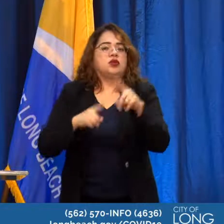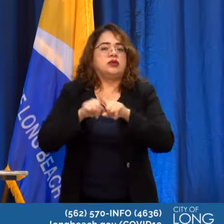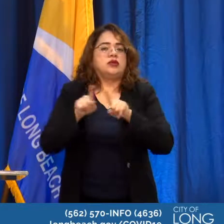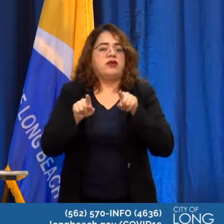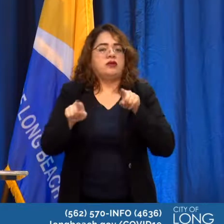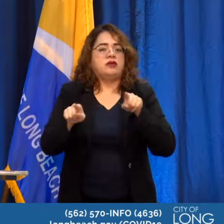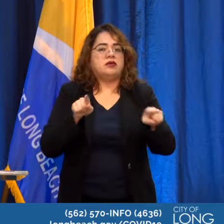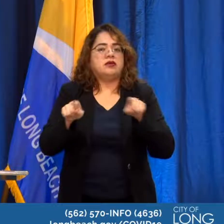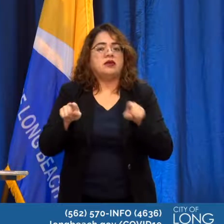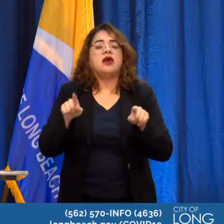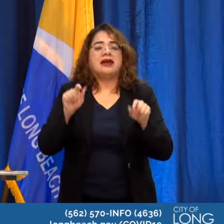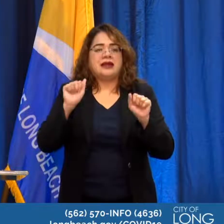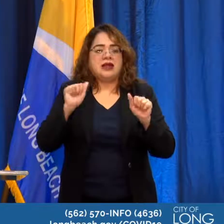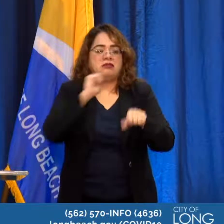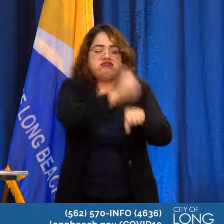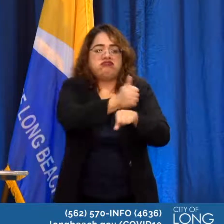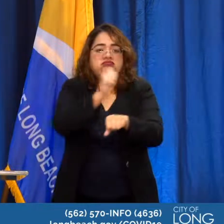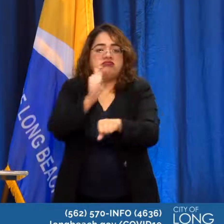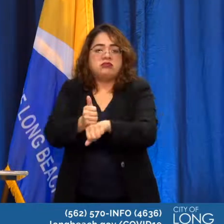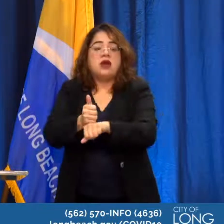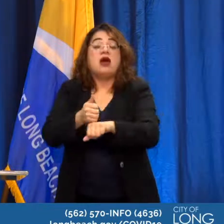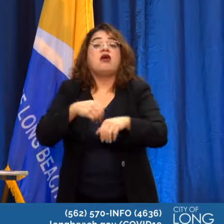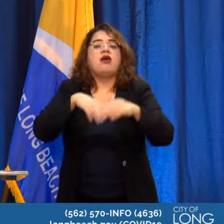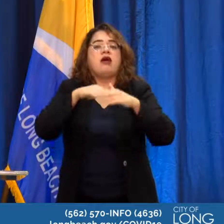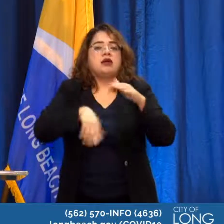have the capacity to move forward there if needed.